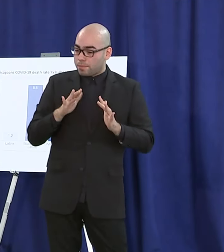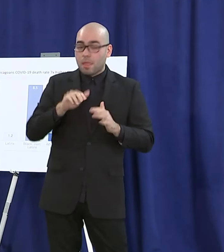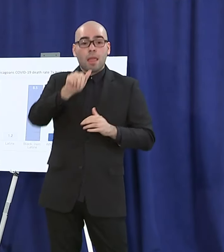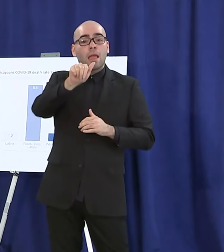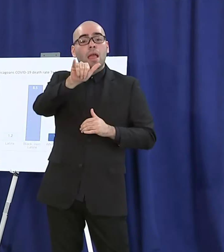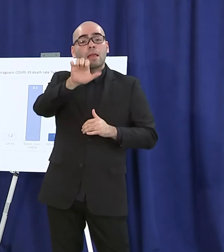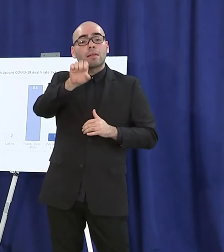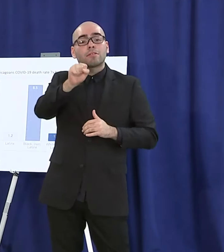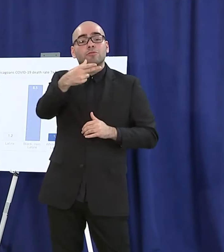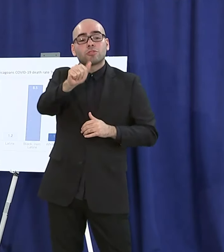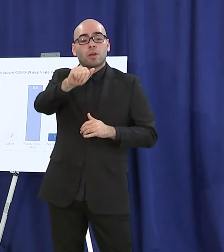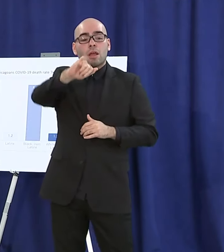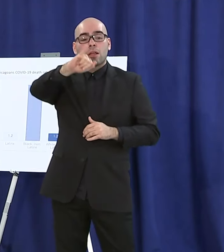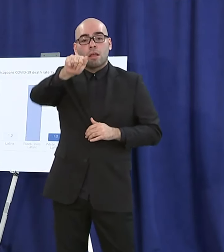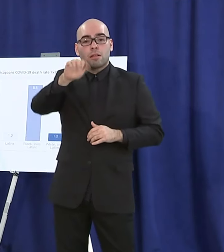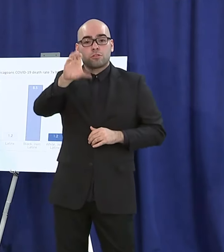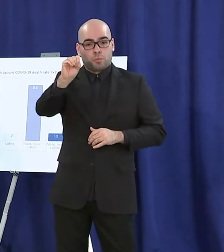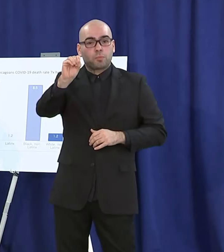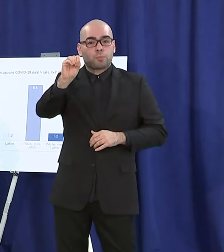Aisha Jacko.